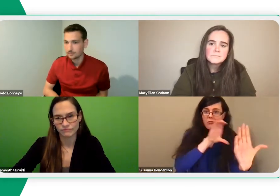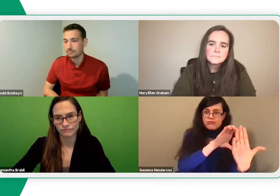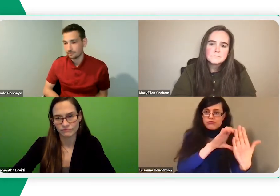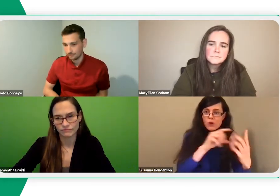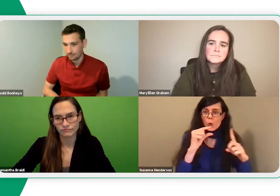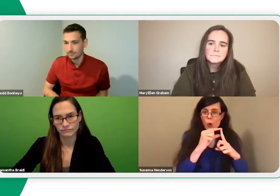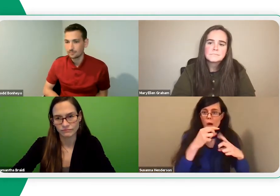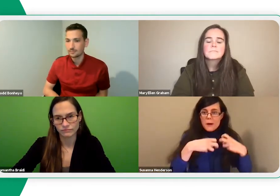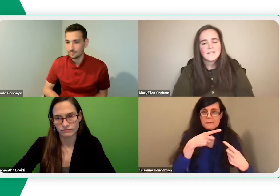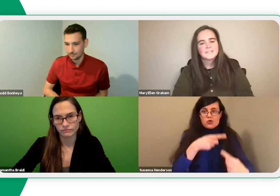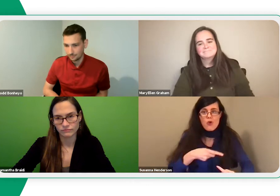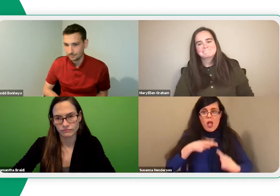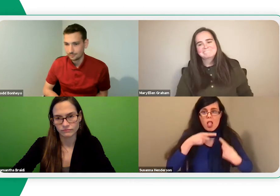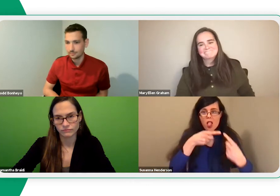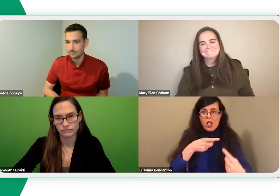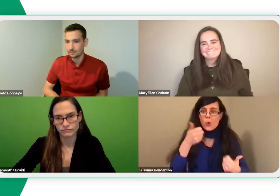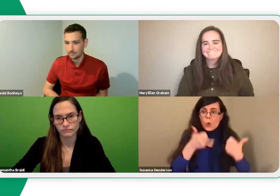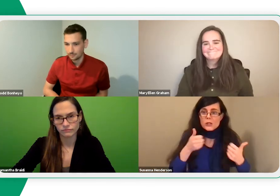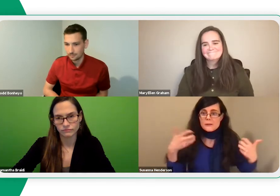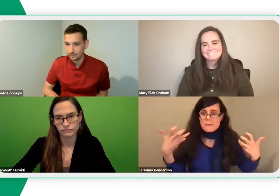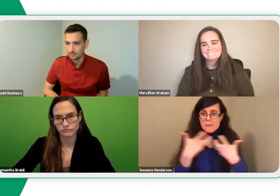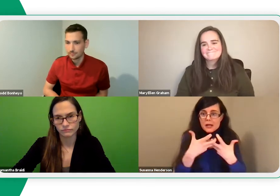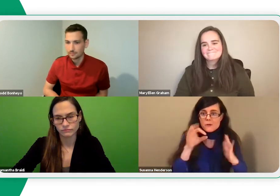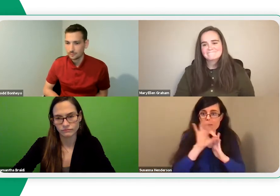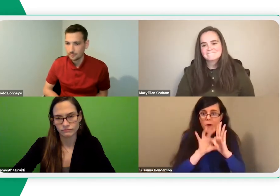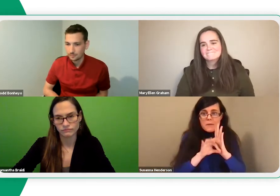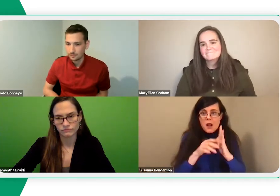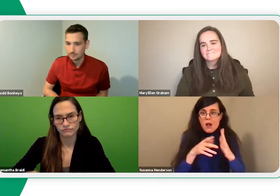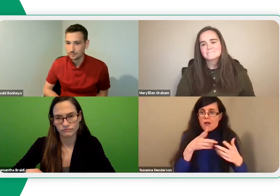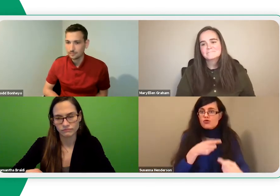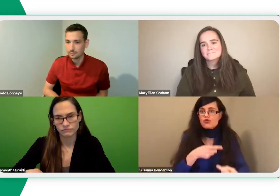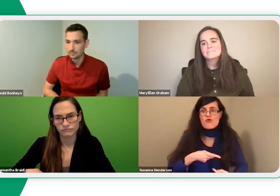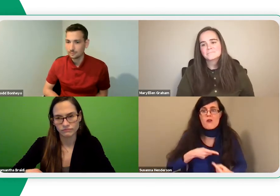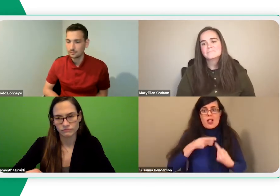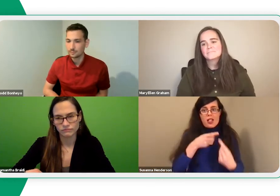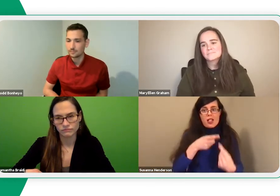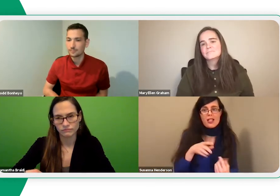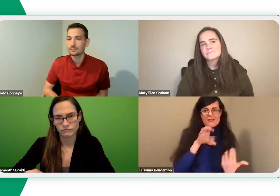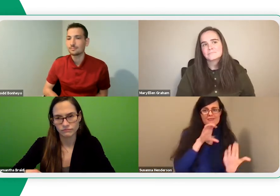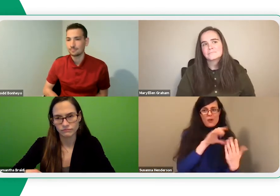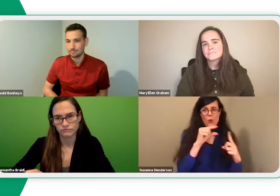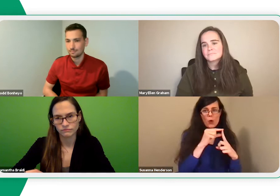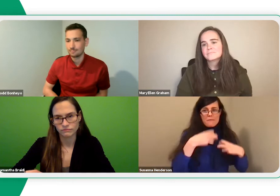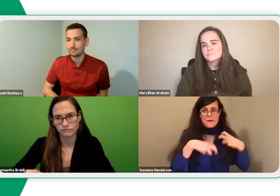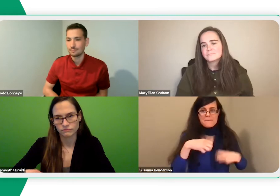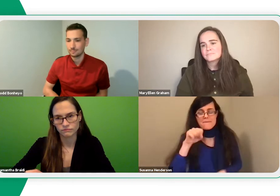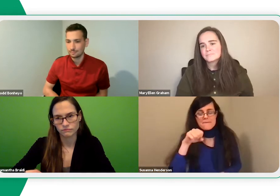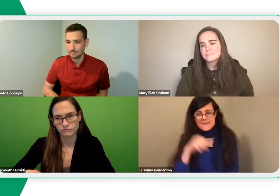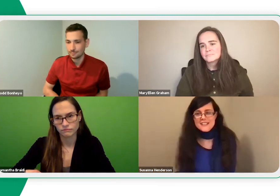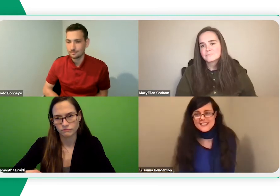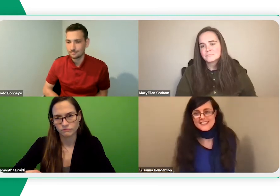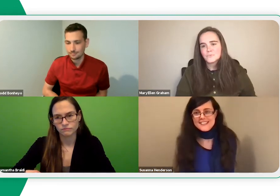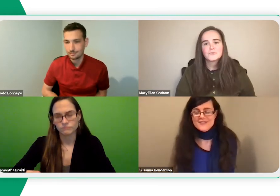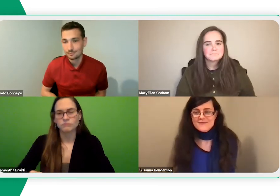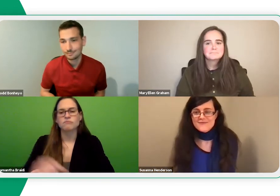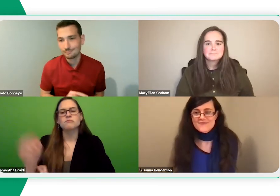I think it goes to reading capabilities. Word problems. Students truly struggle with word problems and figuring out which